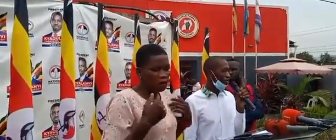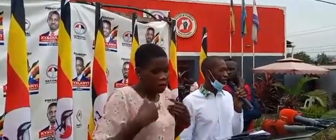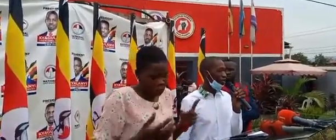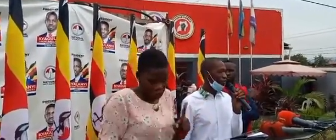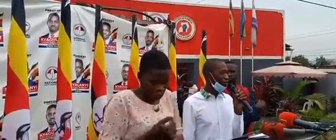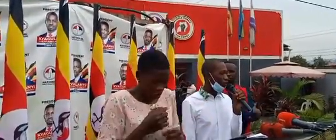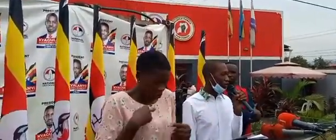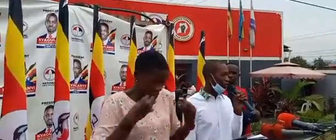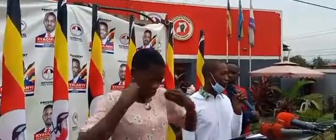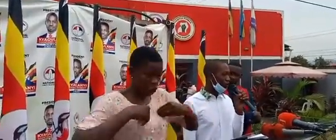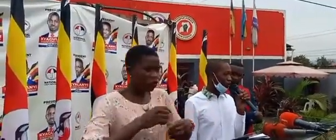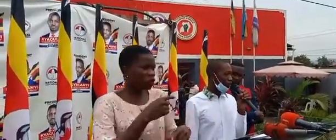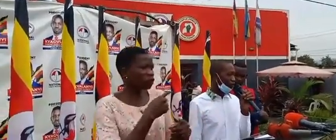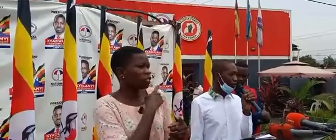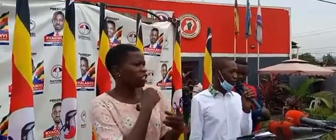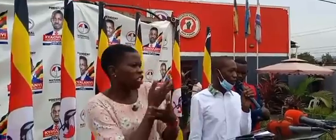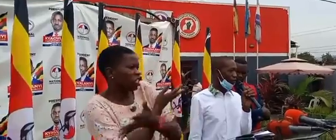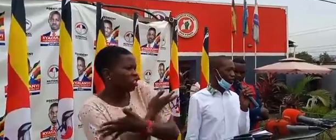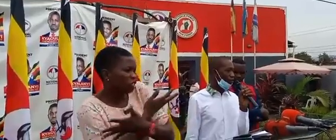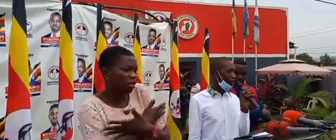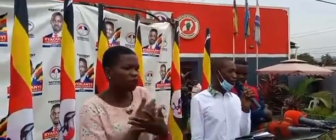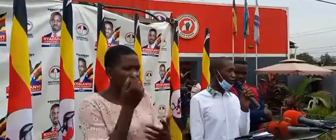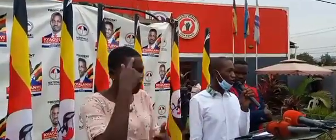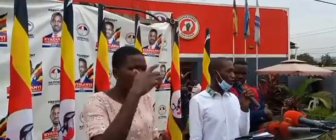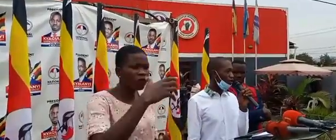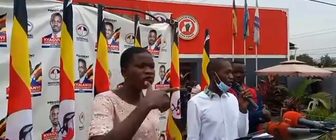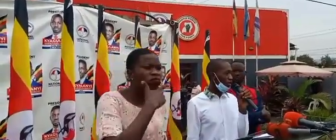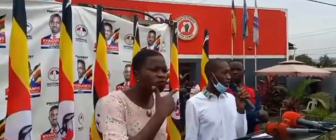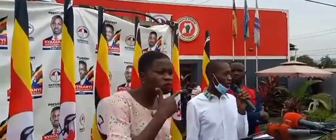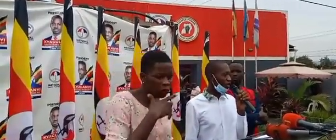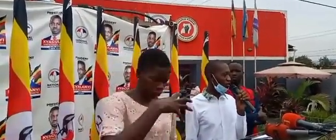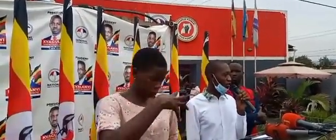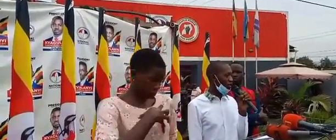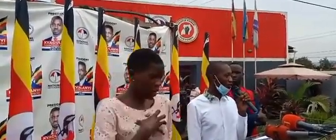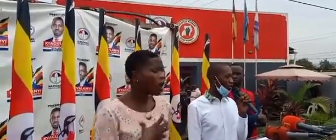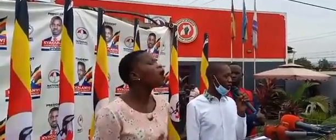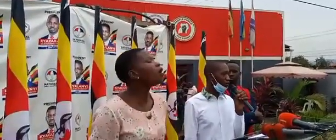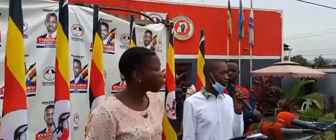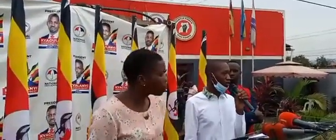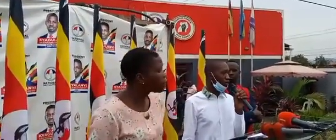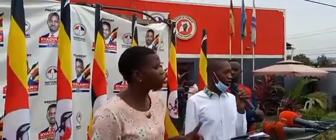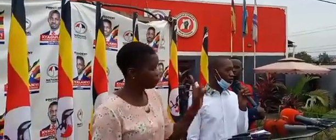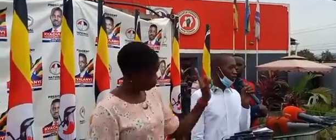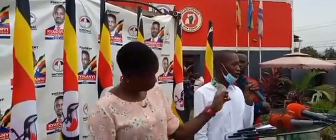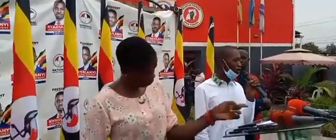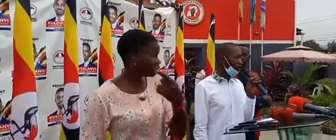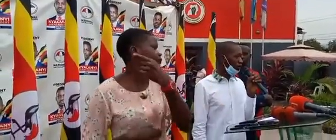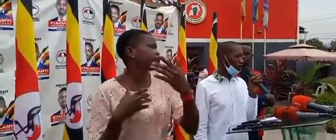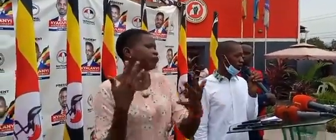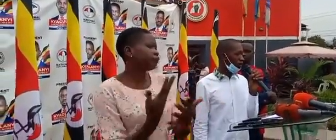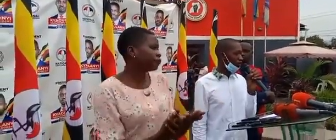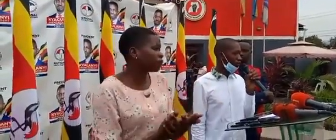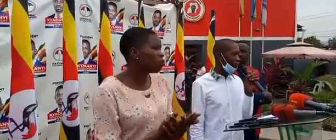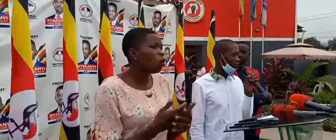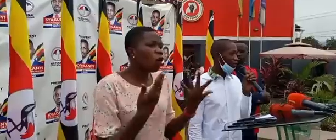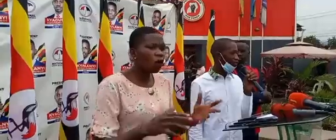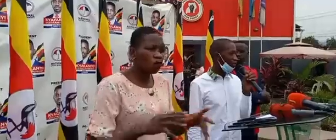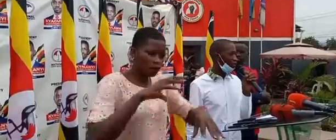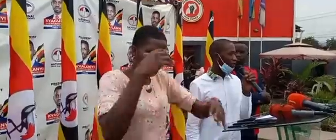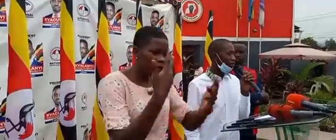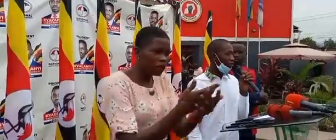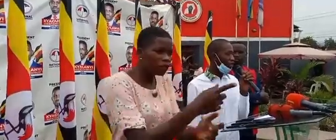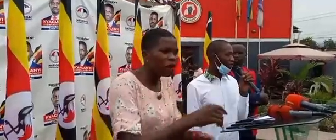t-shirt bamukwata kwa mwagizi wa popi bamukwata kwa belanga ali mu campaign bamukwata ne bamwambaza